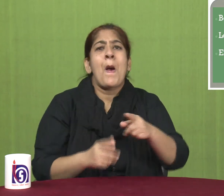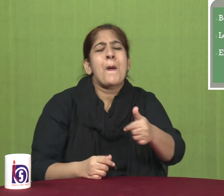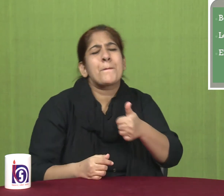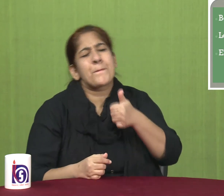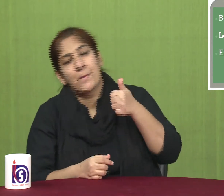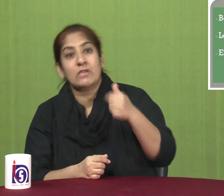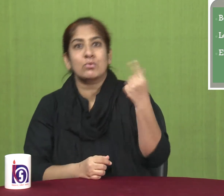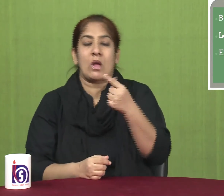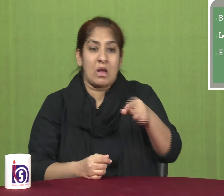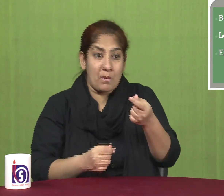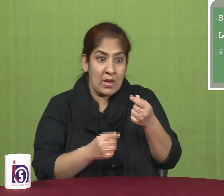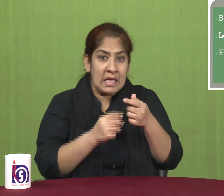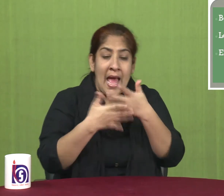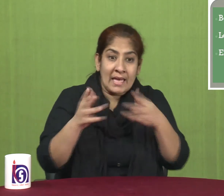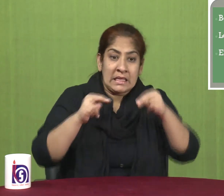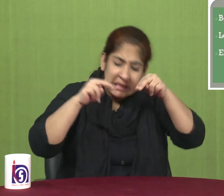Now, let us add further more essentials.